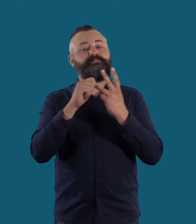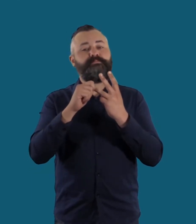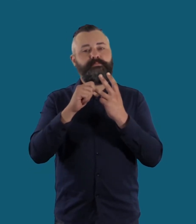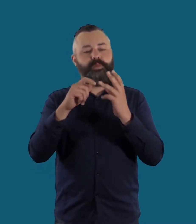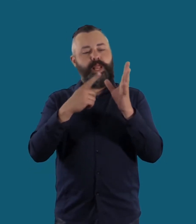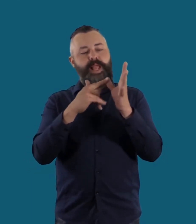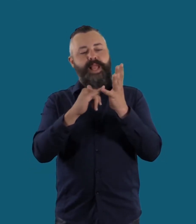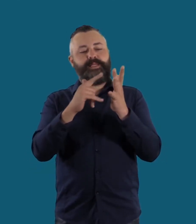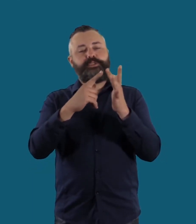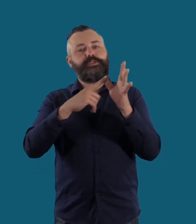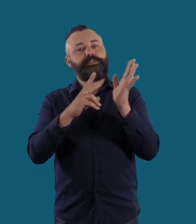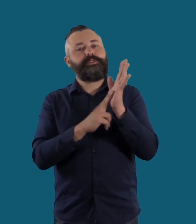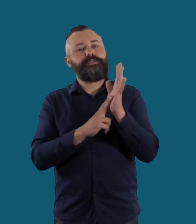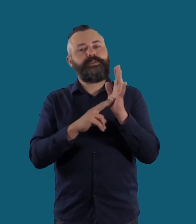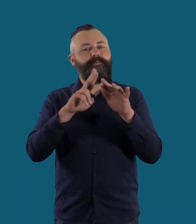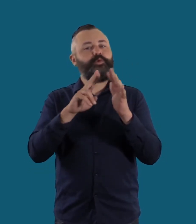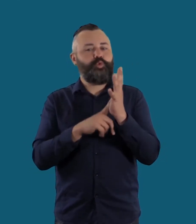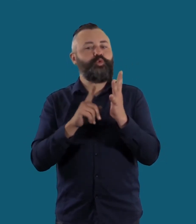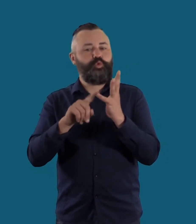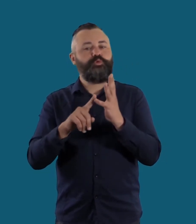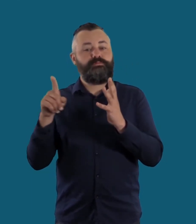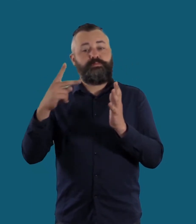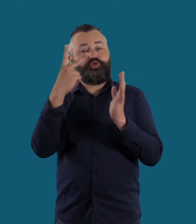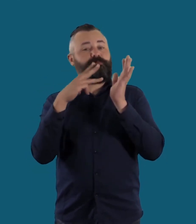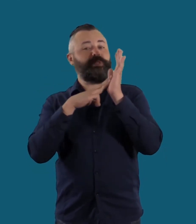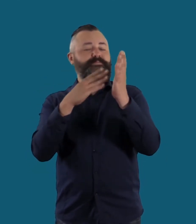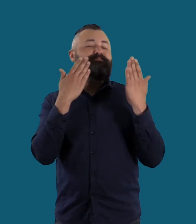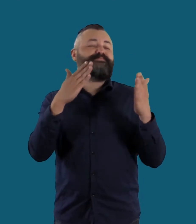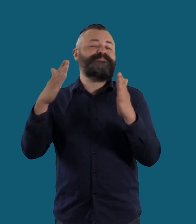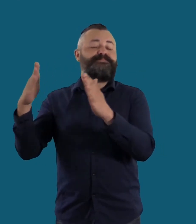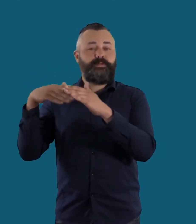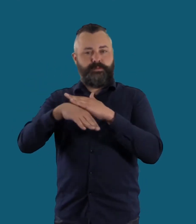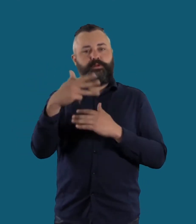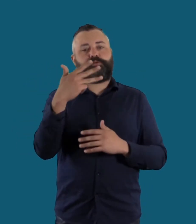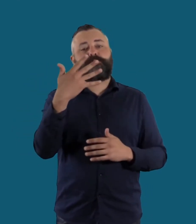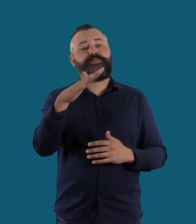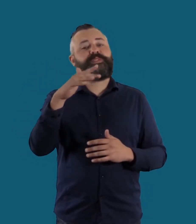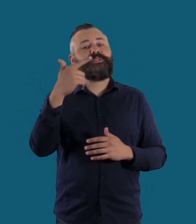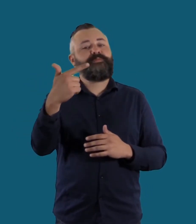3, in 1957, the Asian flu outbreak resulted in 2 million deaths.